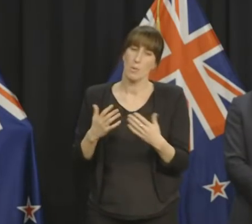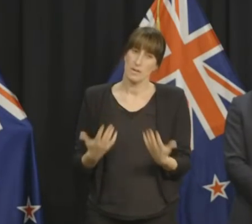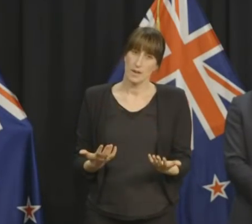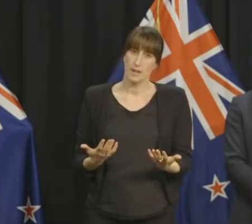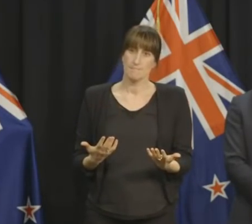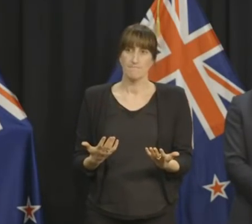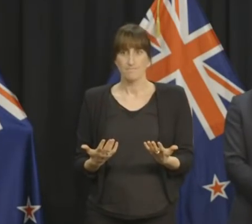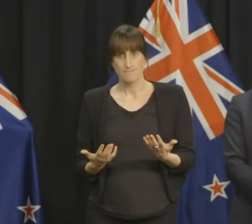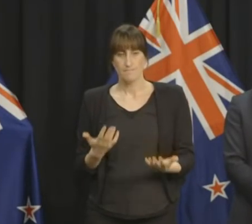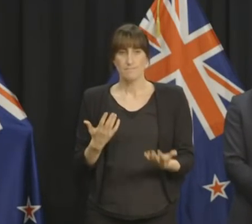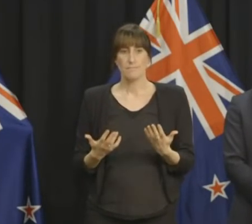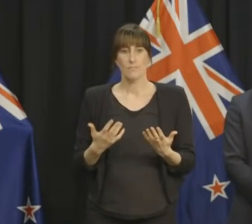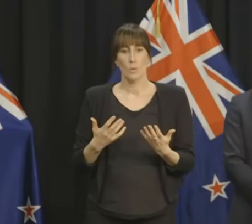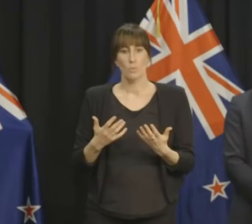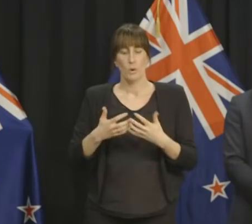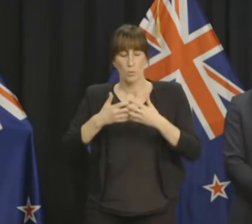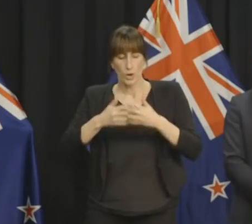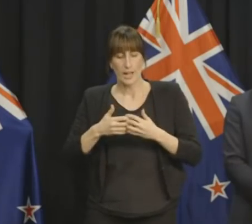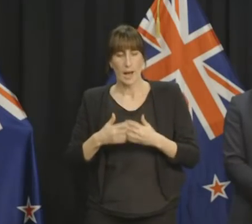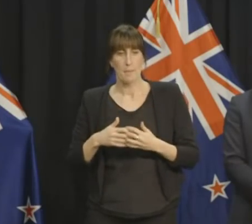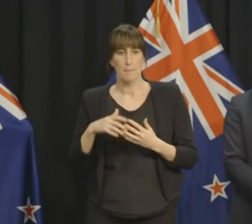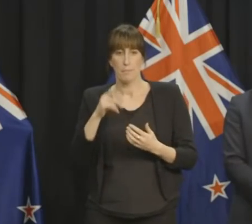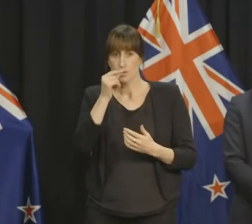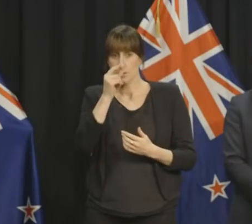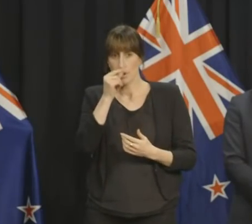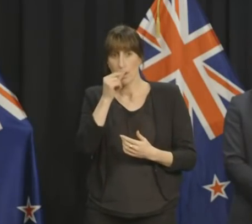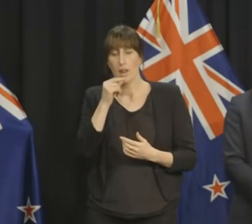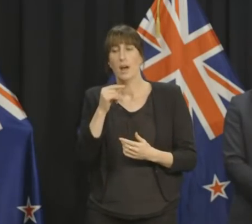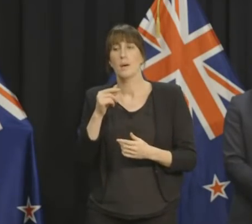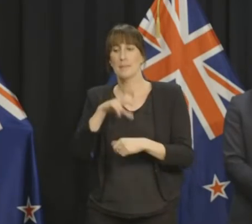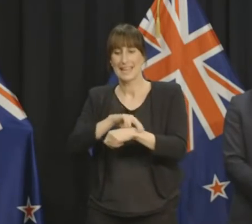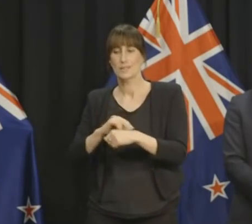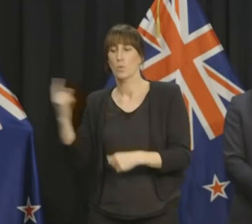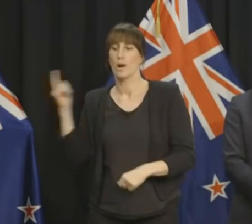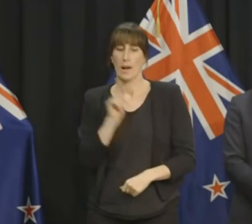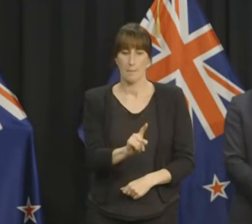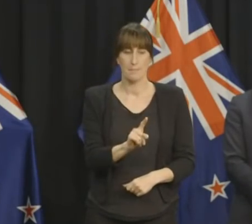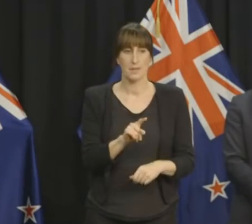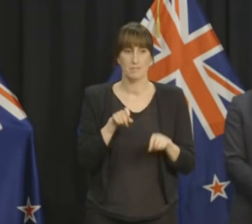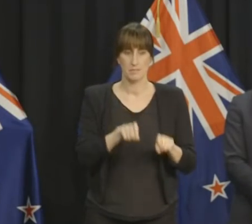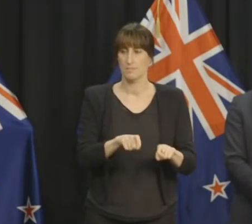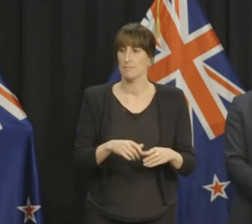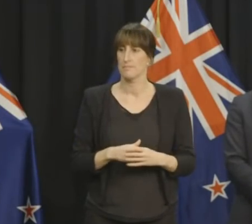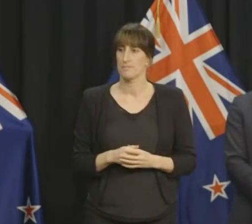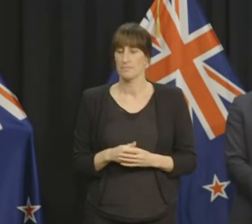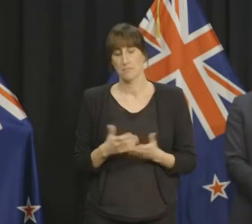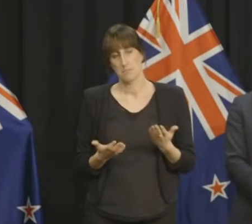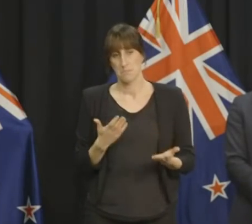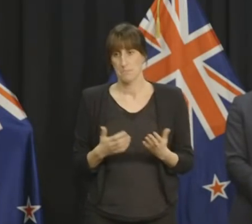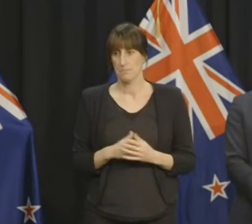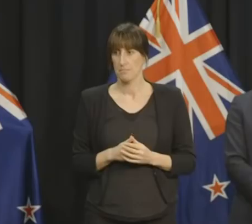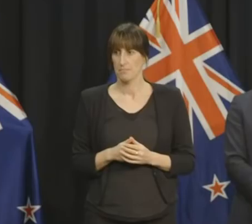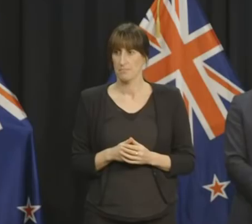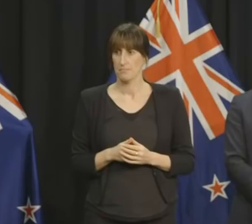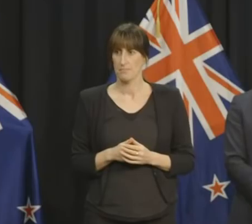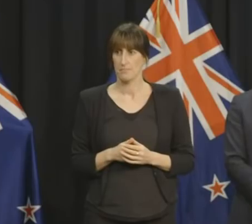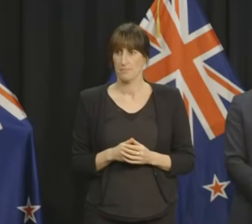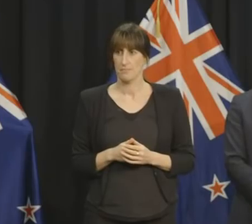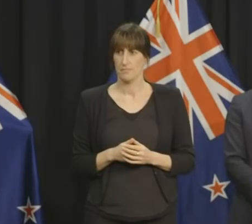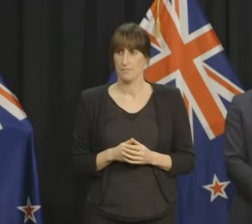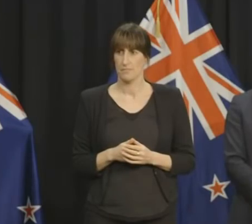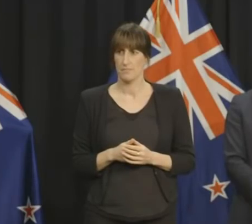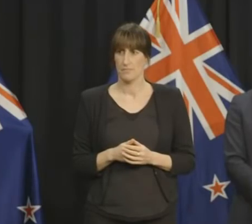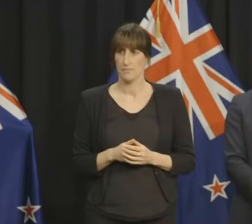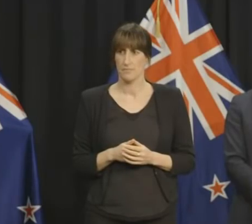an on-site physical presence might be a better approach. Just not just broke out of the managed and 10 isolation. minutes. The Stanford Plaza is